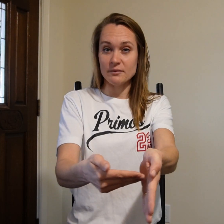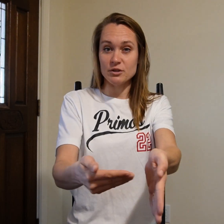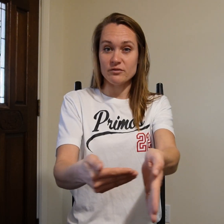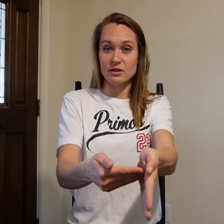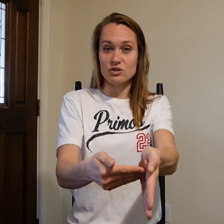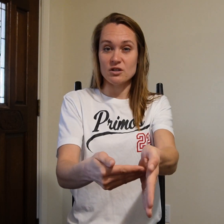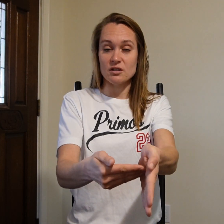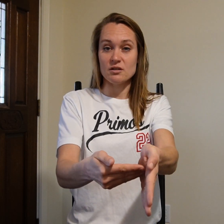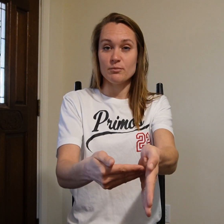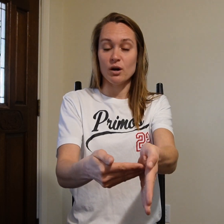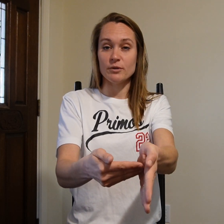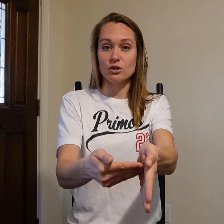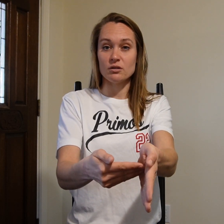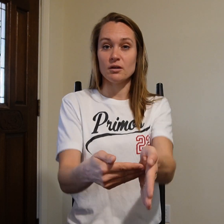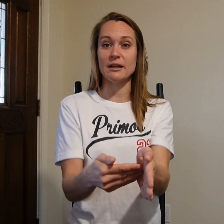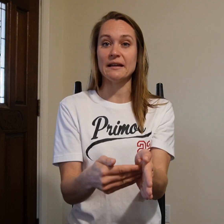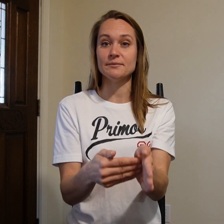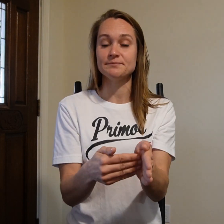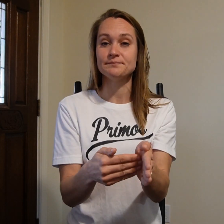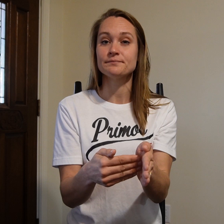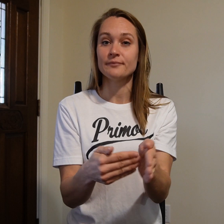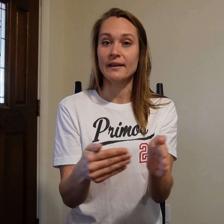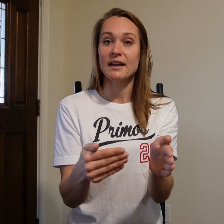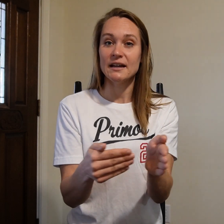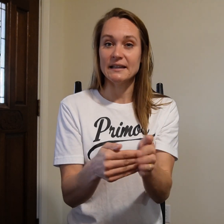Put your fingers to the palm of your non-dominant hand. Again.